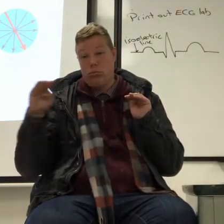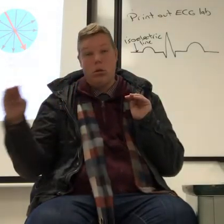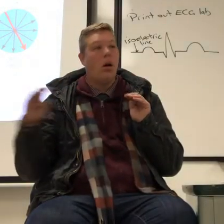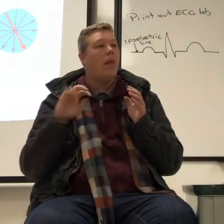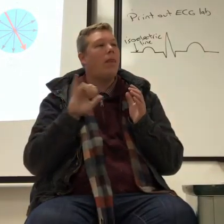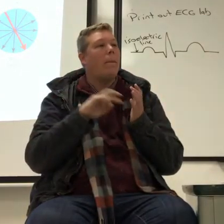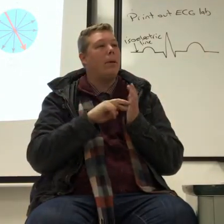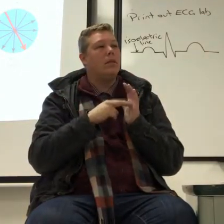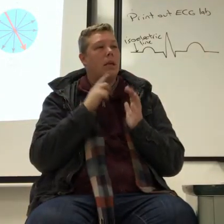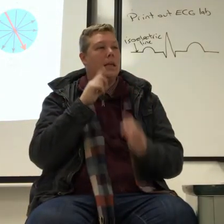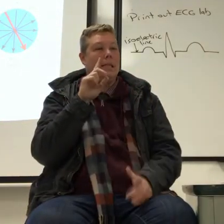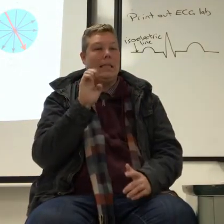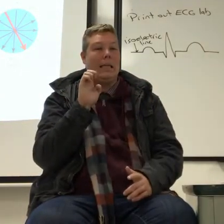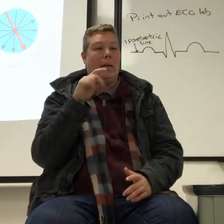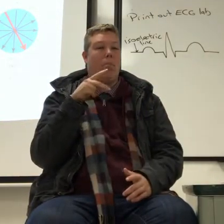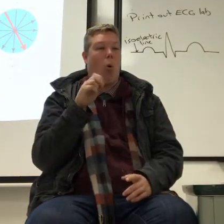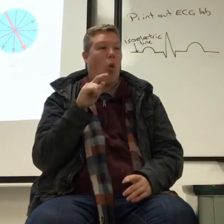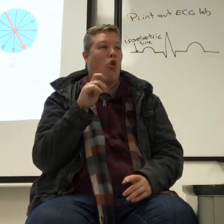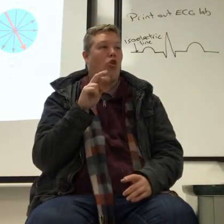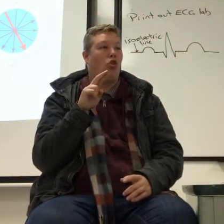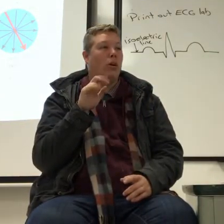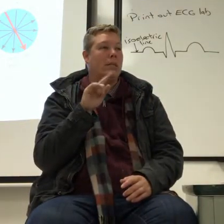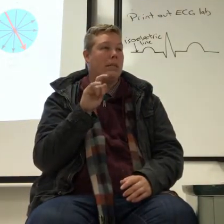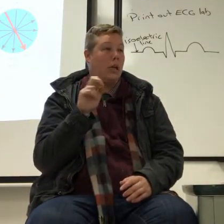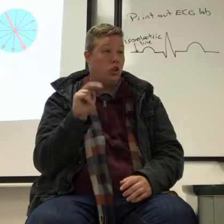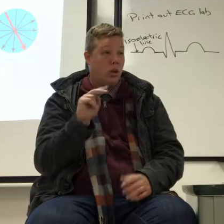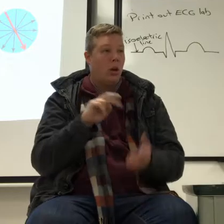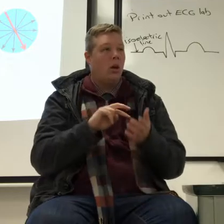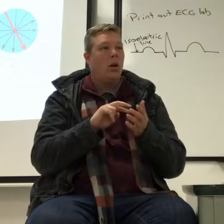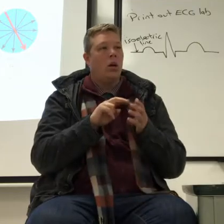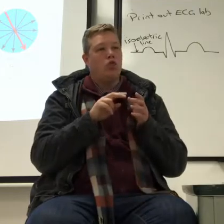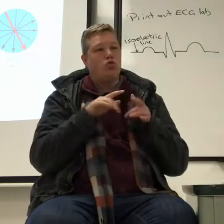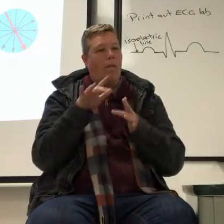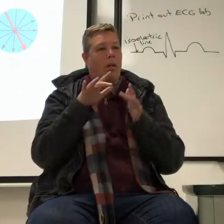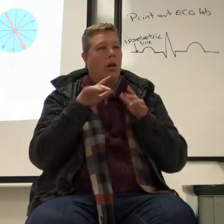that the polarization is traveling perpendicular to your lead.